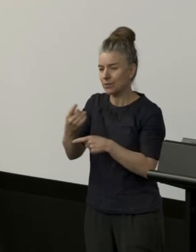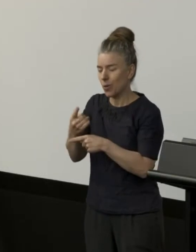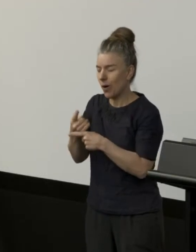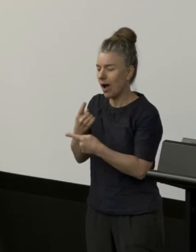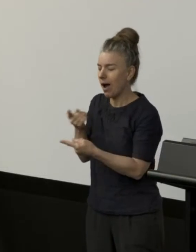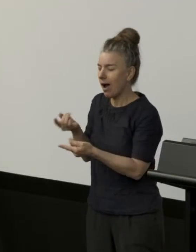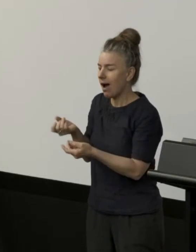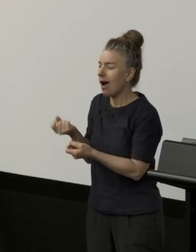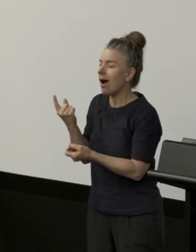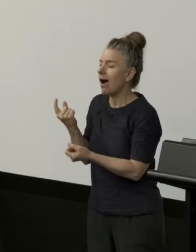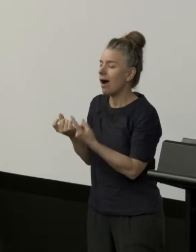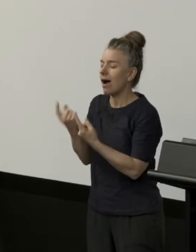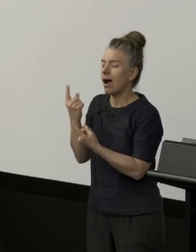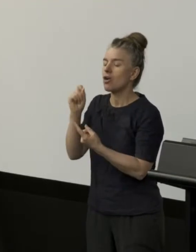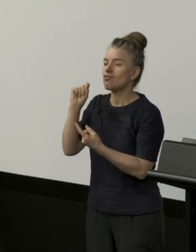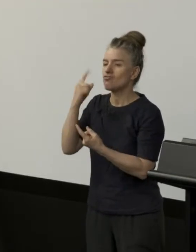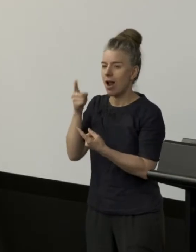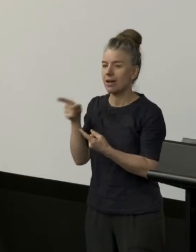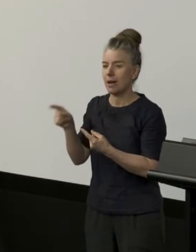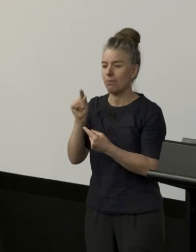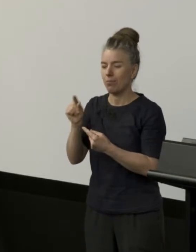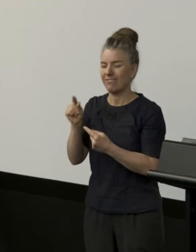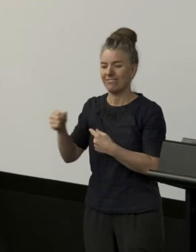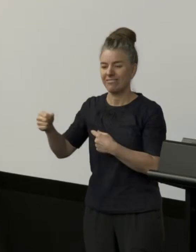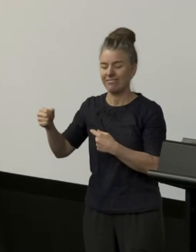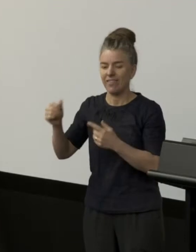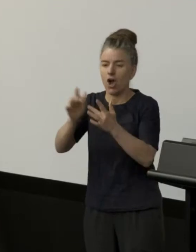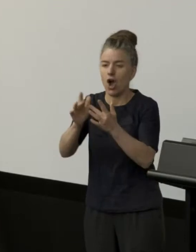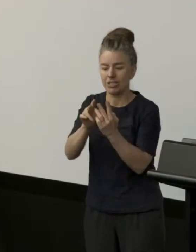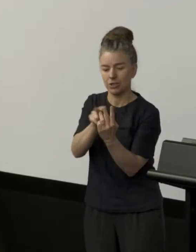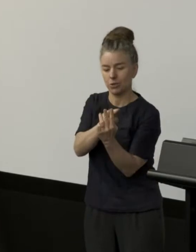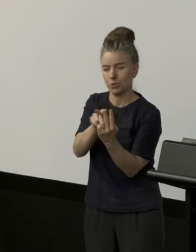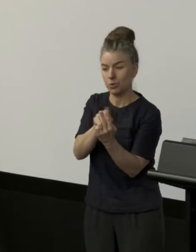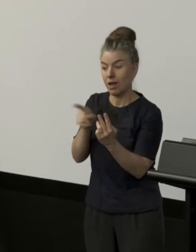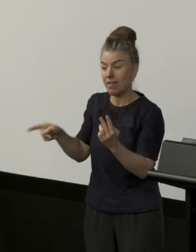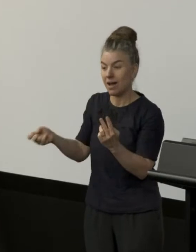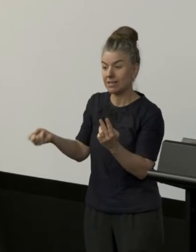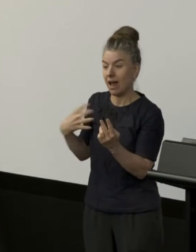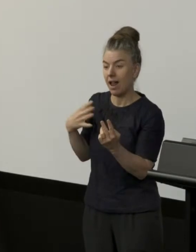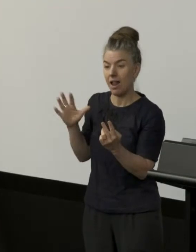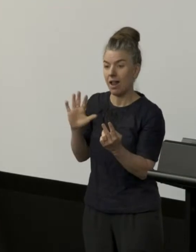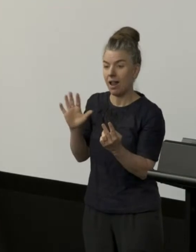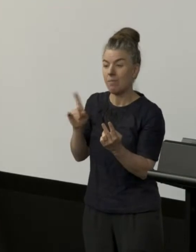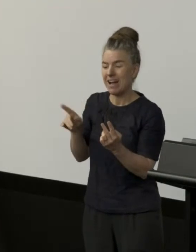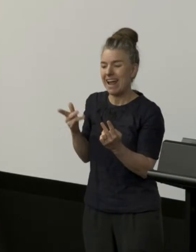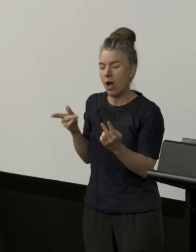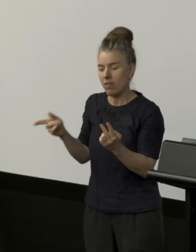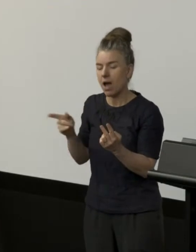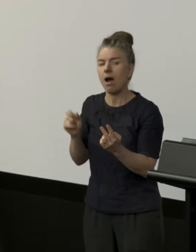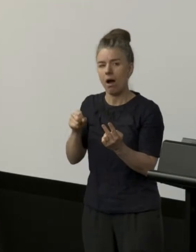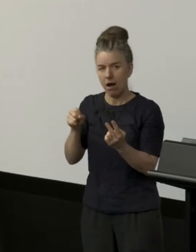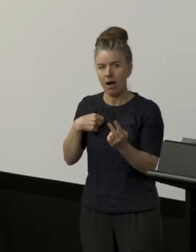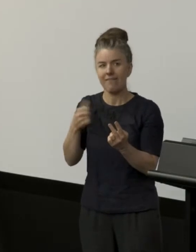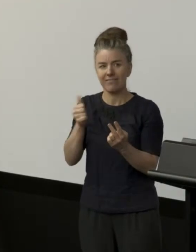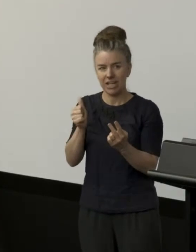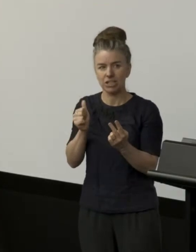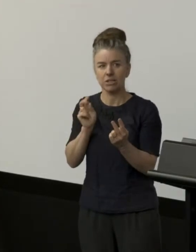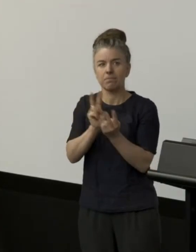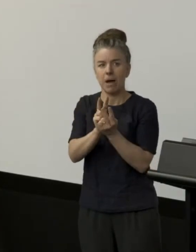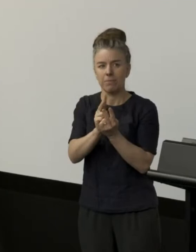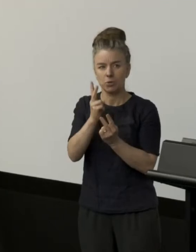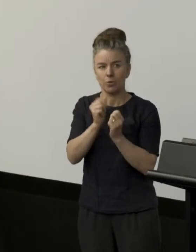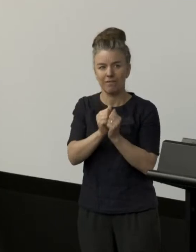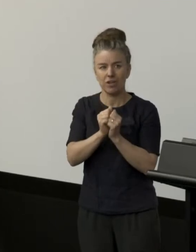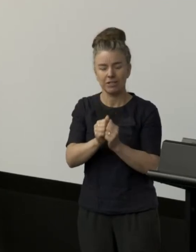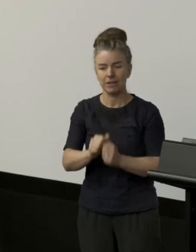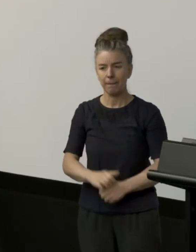elicited that, yes, there had been this brief contact. The women originally hadn't volunteered that. They have now, and we have acted on the basis of it. It